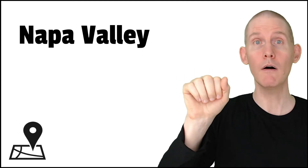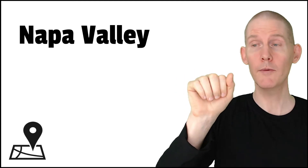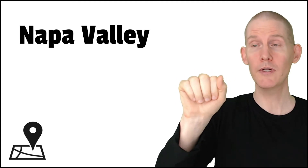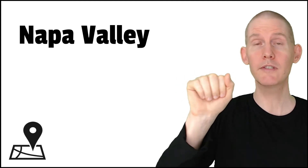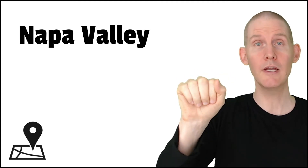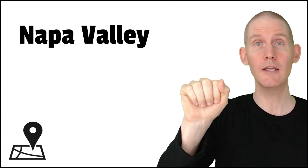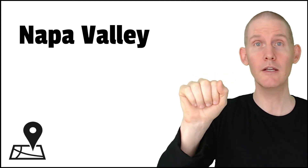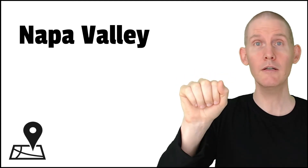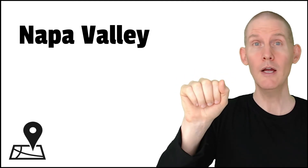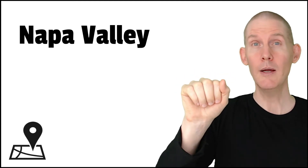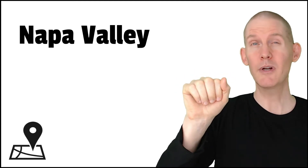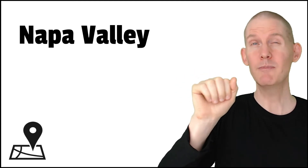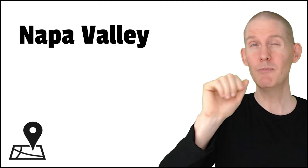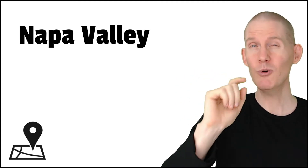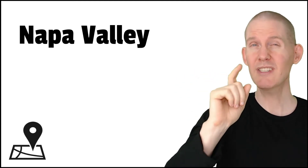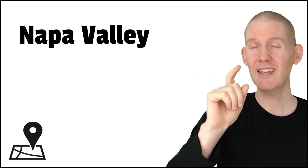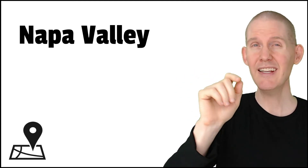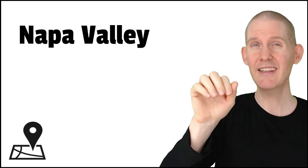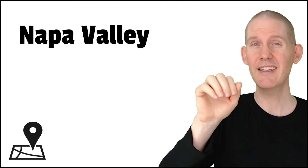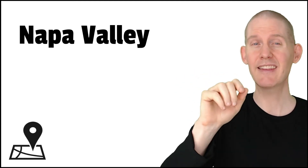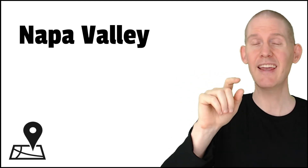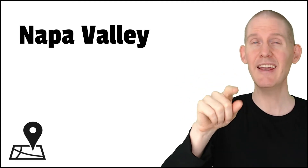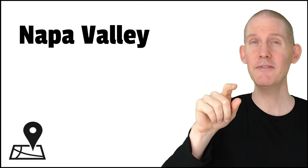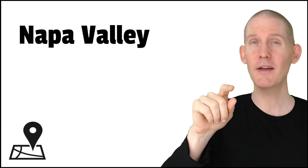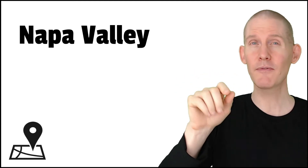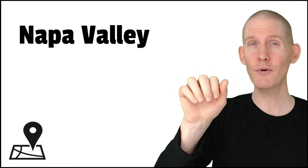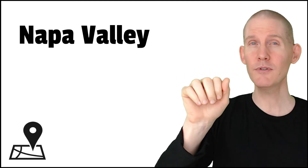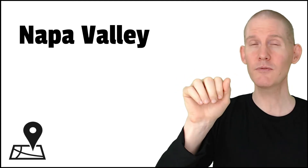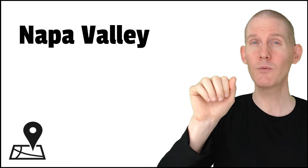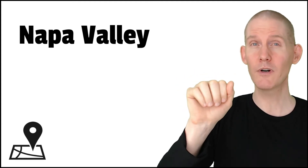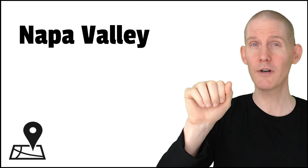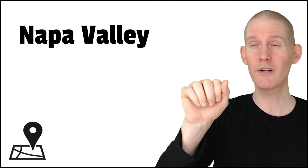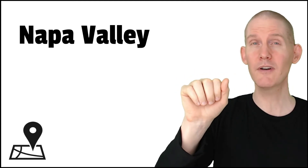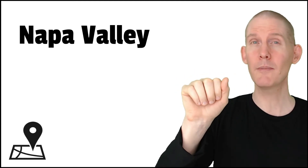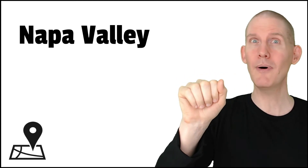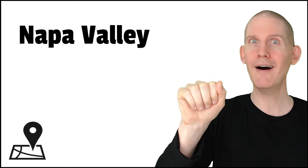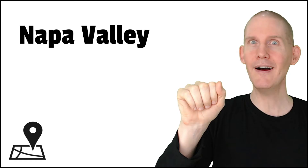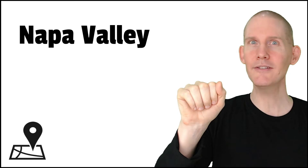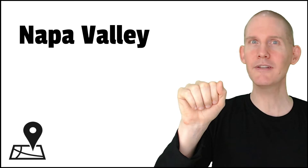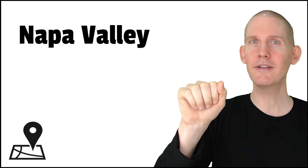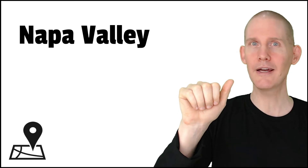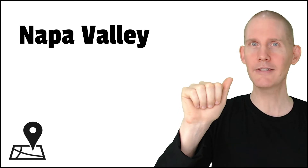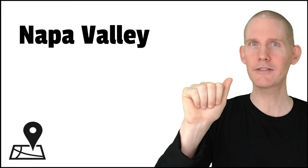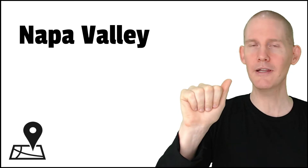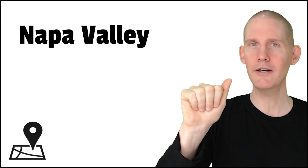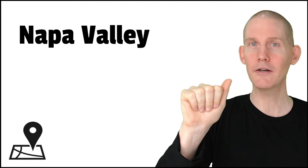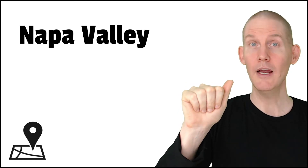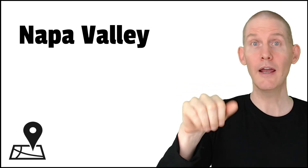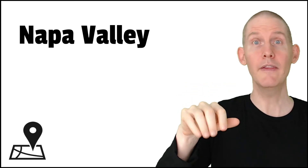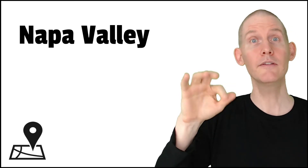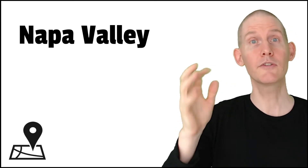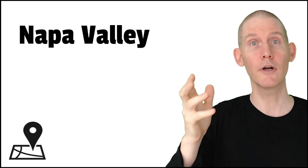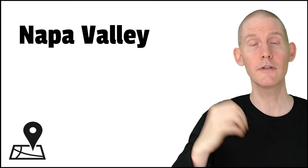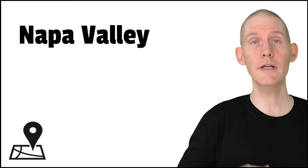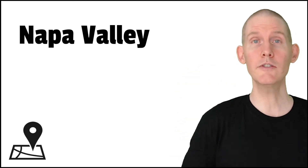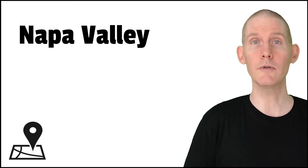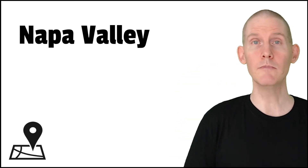might stay here, but most likely at the end of that first word, they're going to pause on the last letter and then start the next one. To